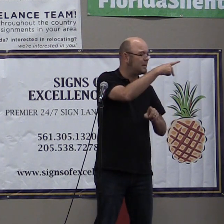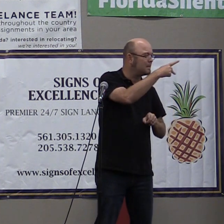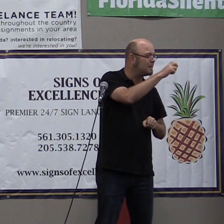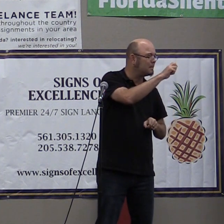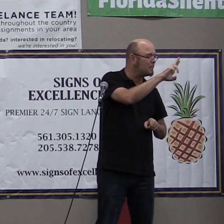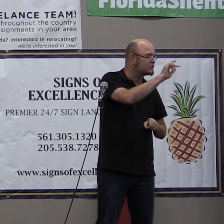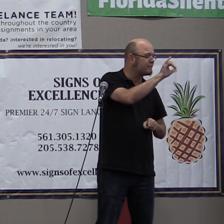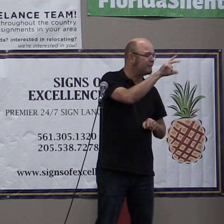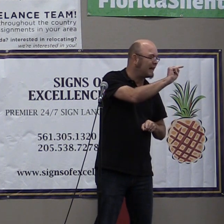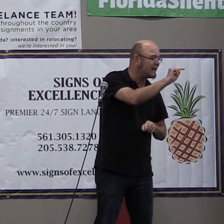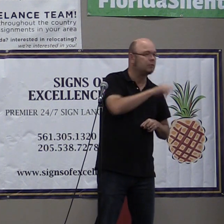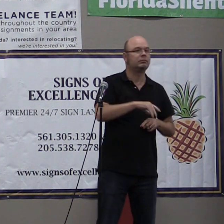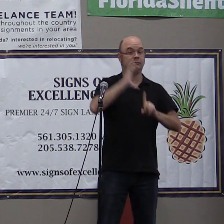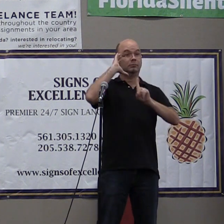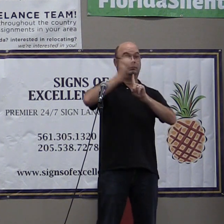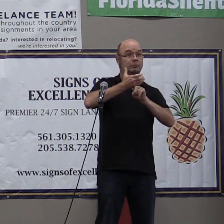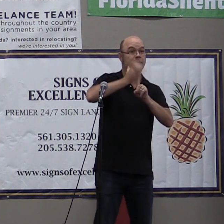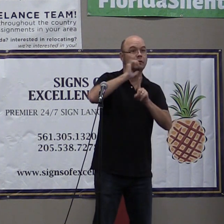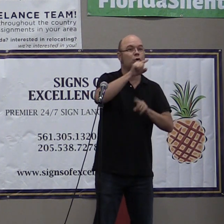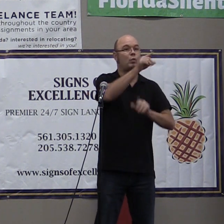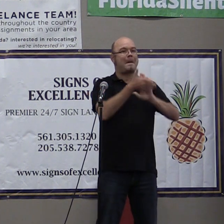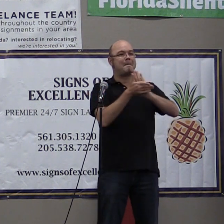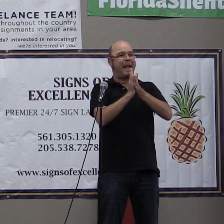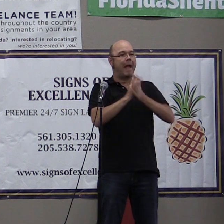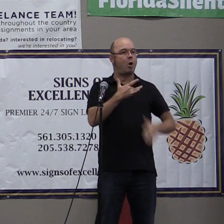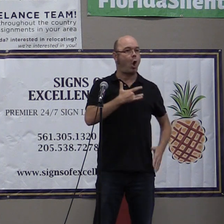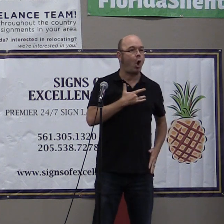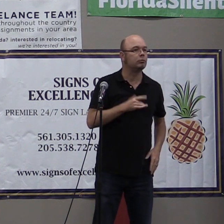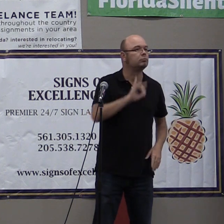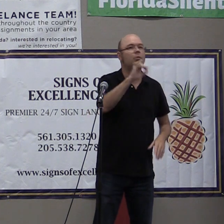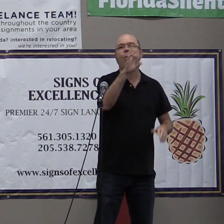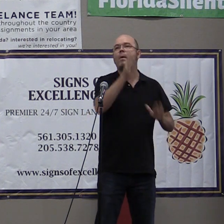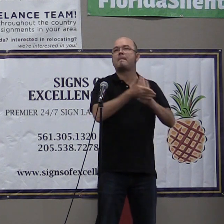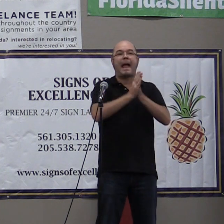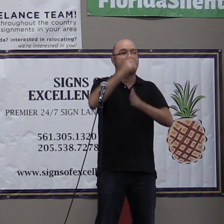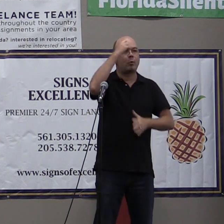Also, we're going to work on surrogation, like personification, like Chris